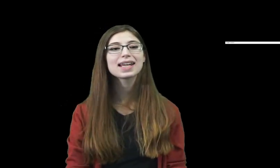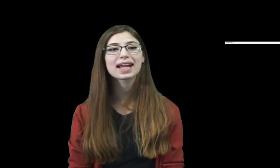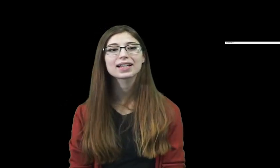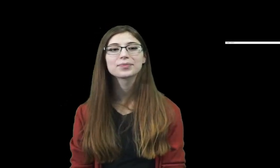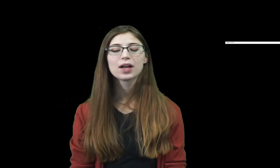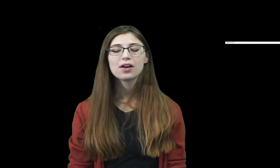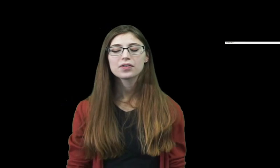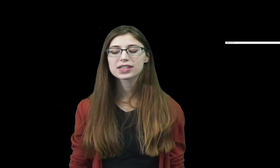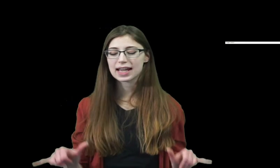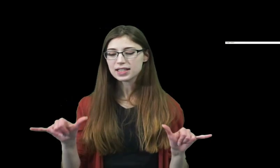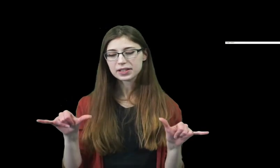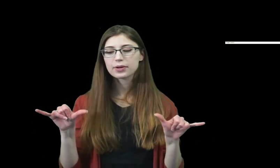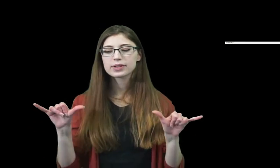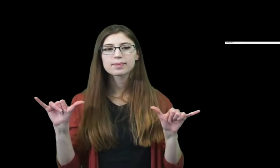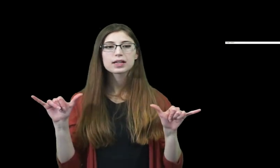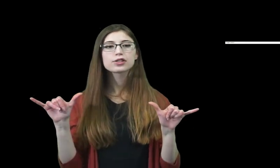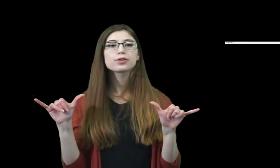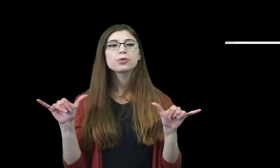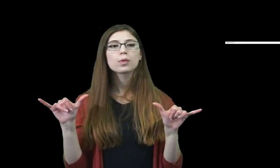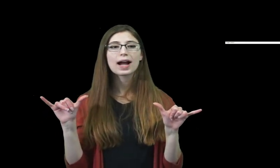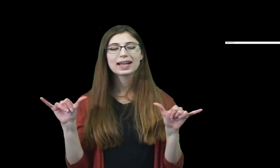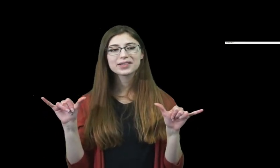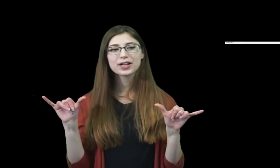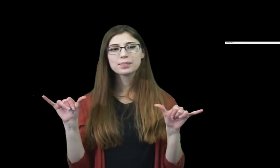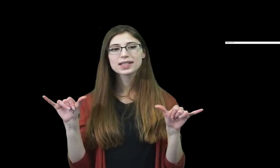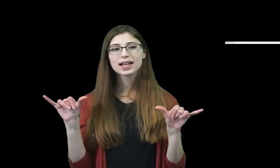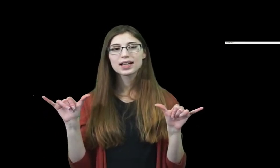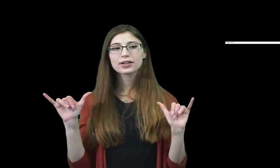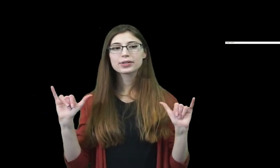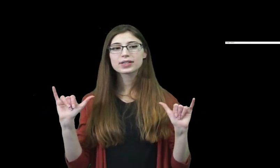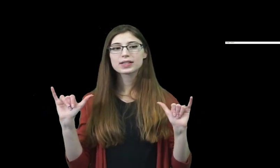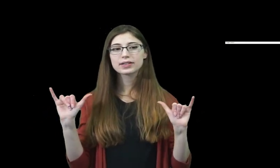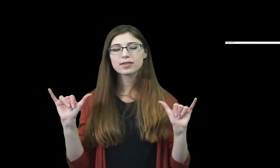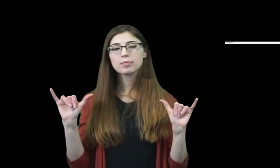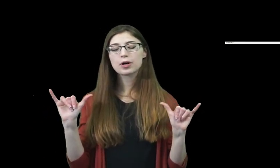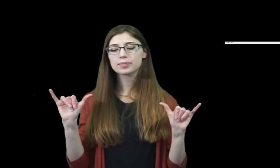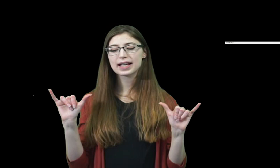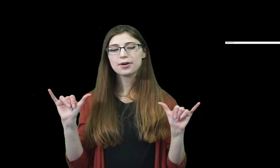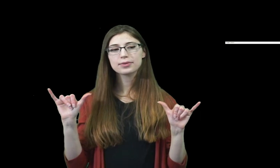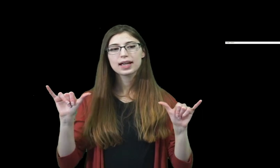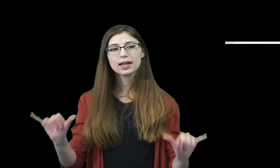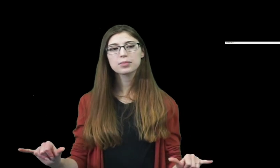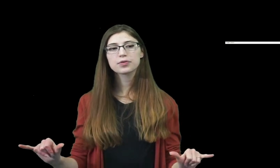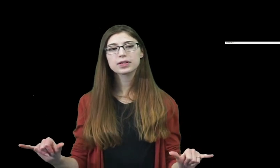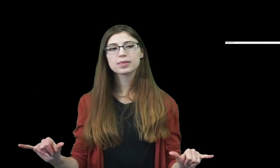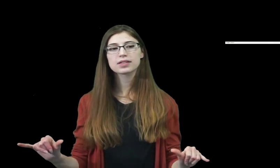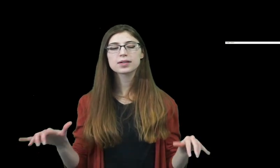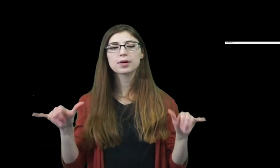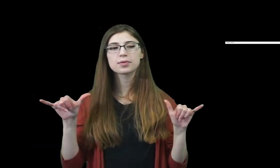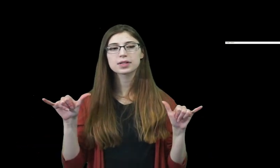Stay. For stay, you're going to make 2 Y hand shapes. You're going to start them palms out and move them so your palms are